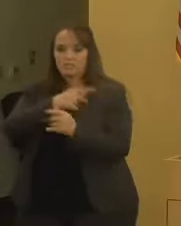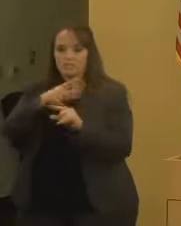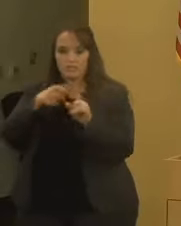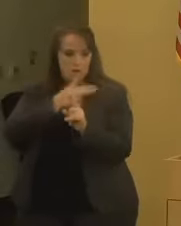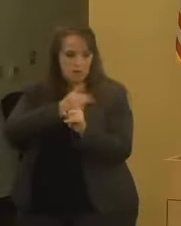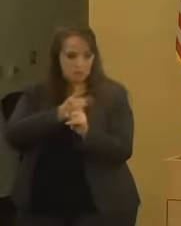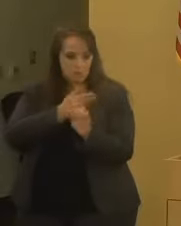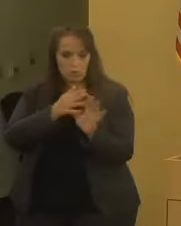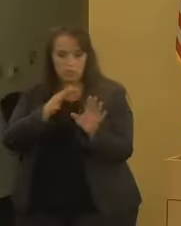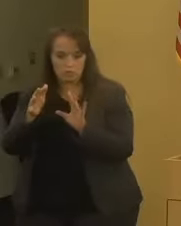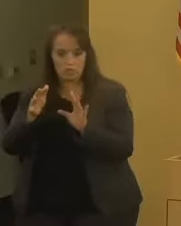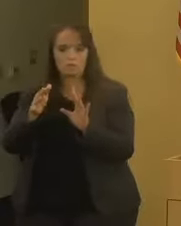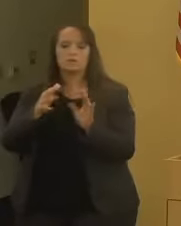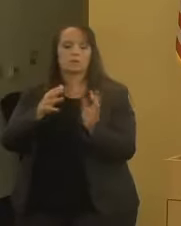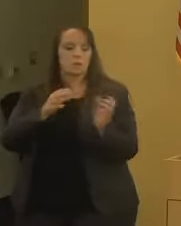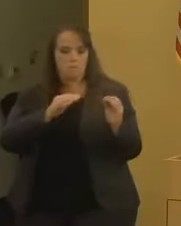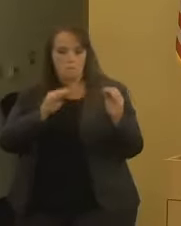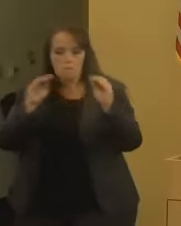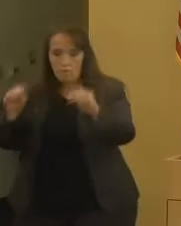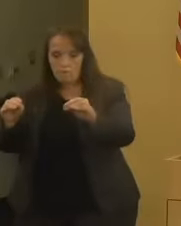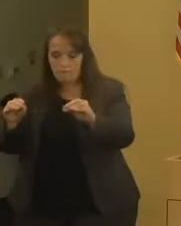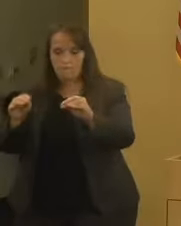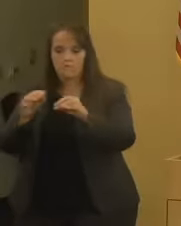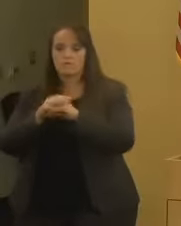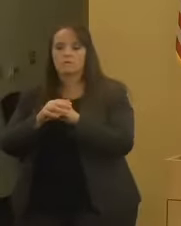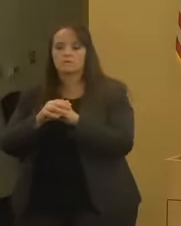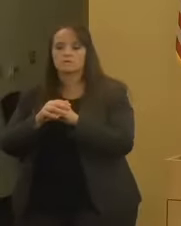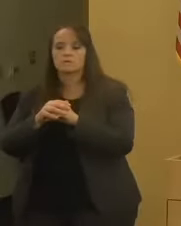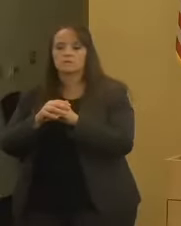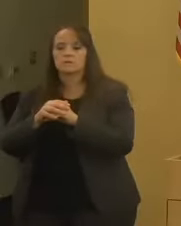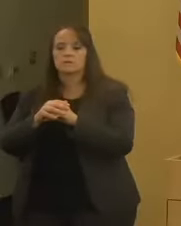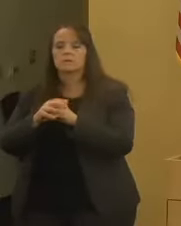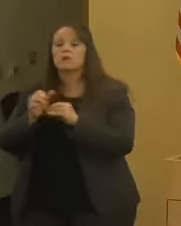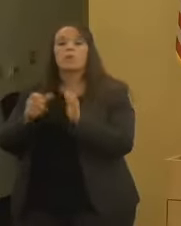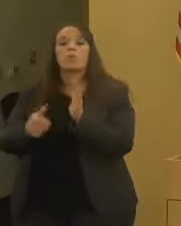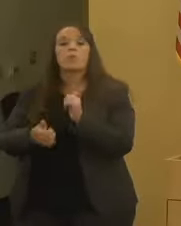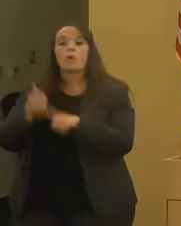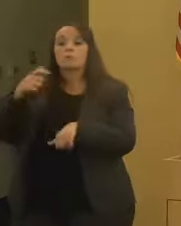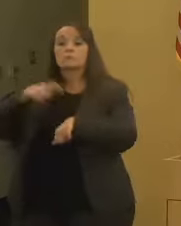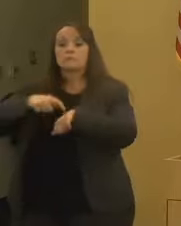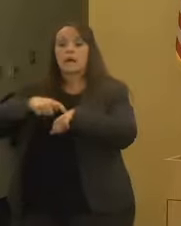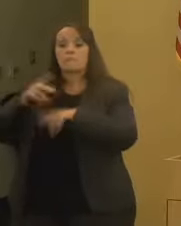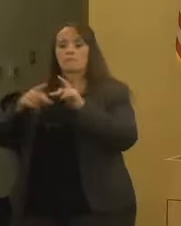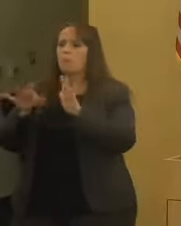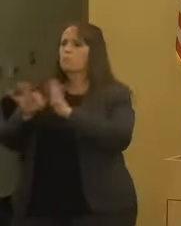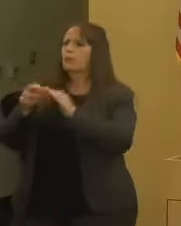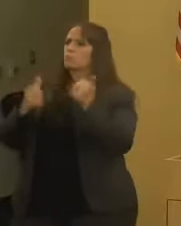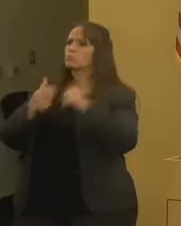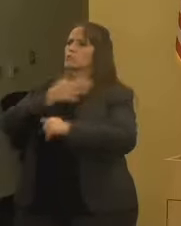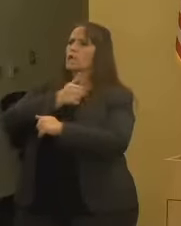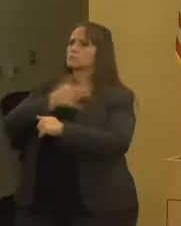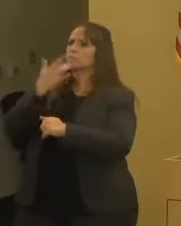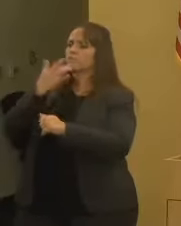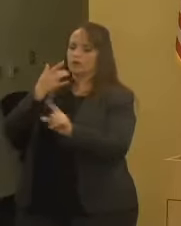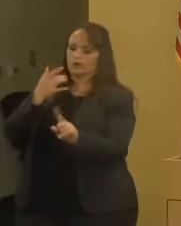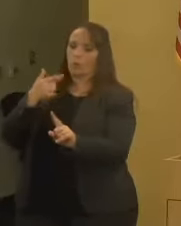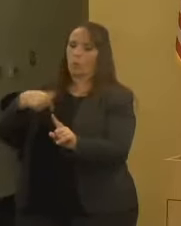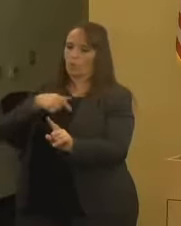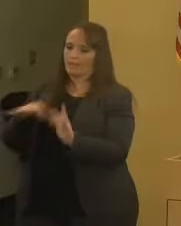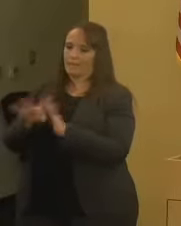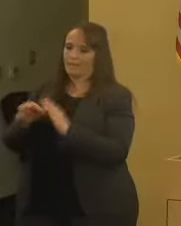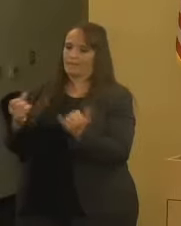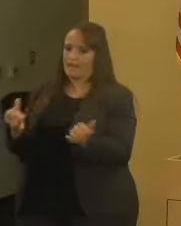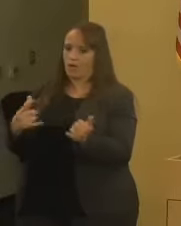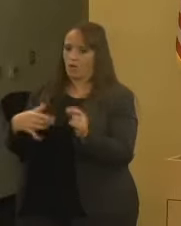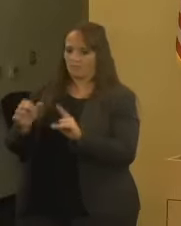them to the closest facility and then get that EMS unit back on the street, especially with traffic patterns. In the coming 24 to 36 hours, we'll be increasing